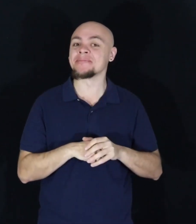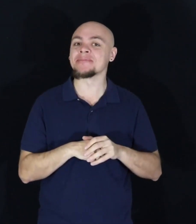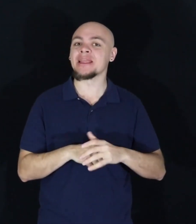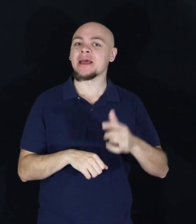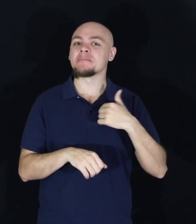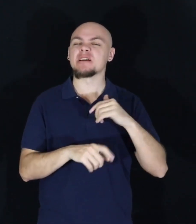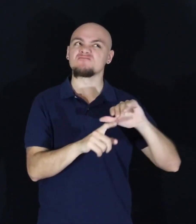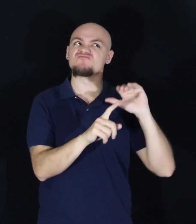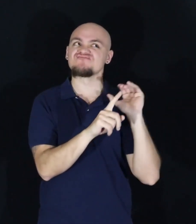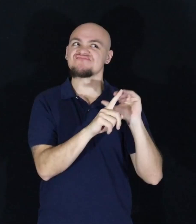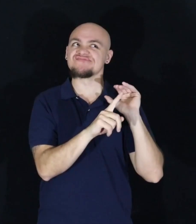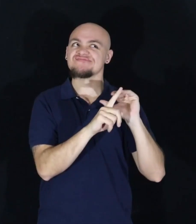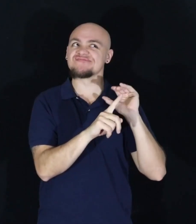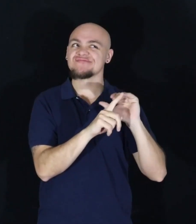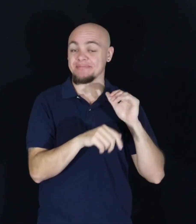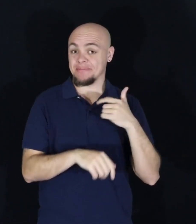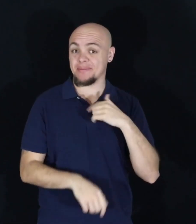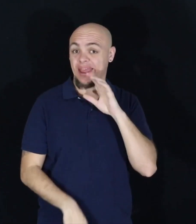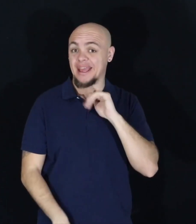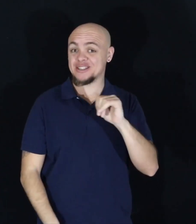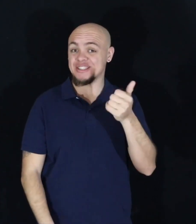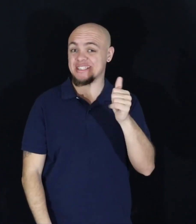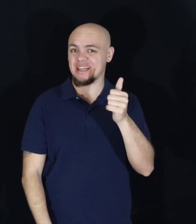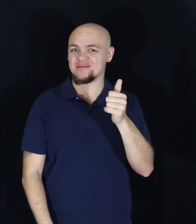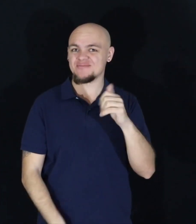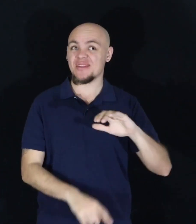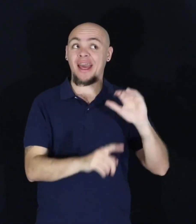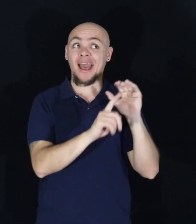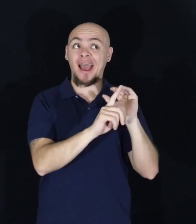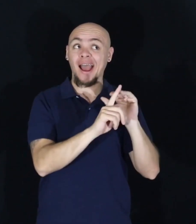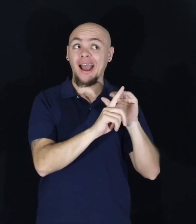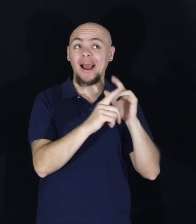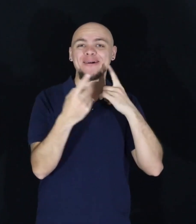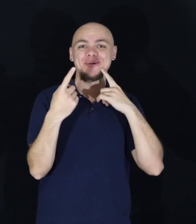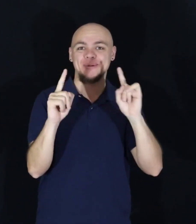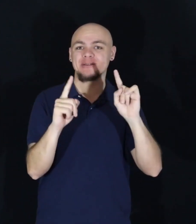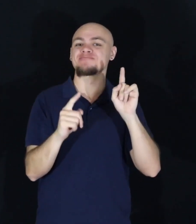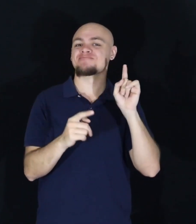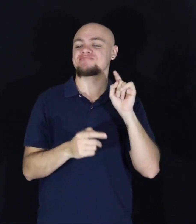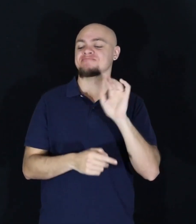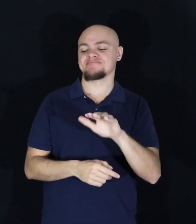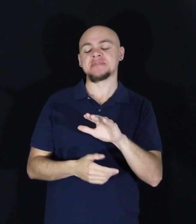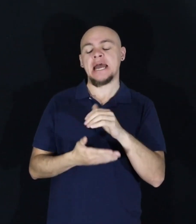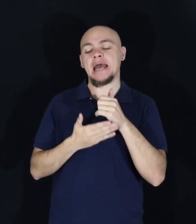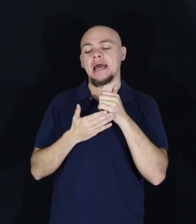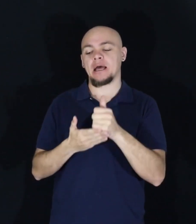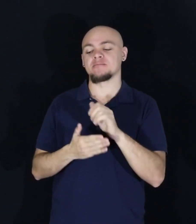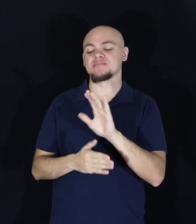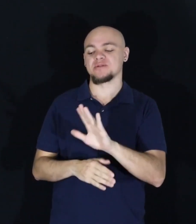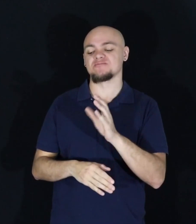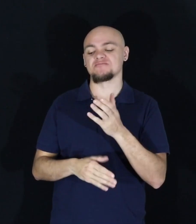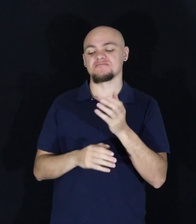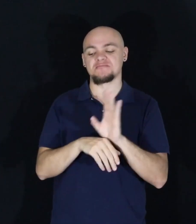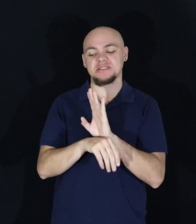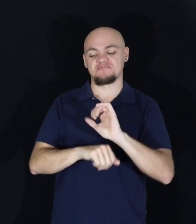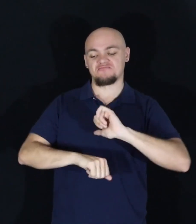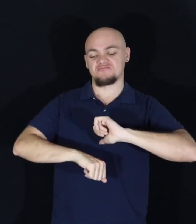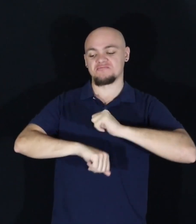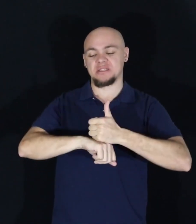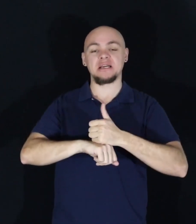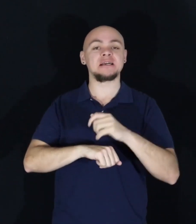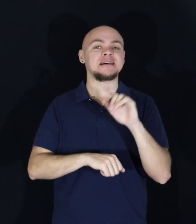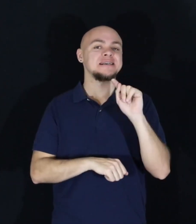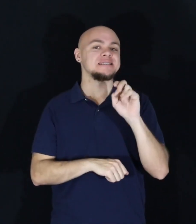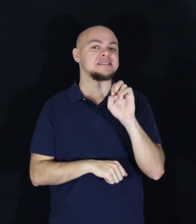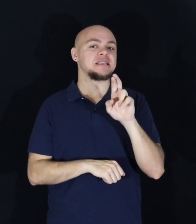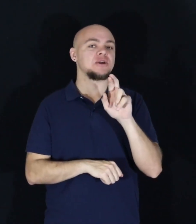nag him about it, and when I was 10, the nagging worked. He helped me launch my own business, Tea & Bell. Tea & Bell is an